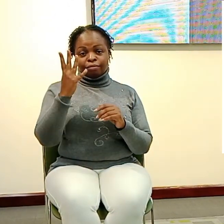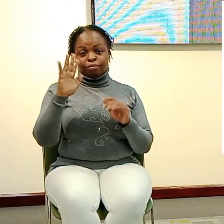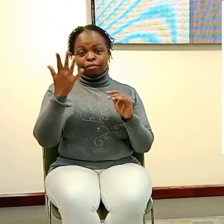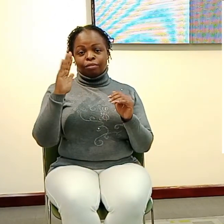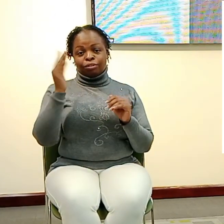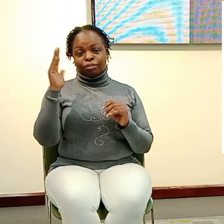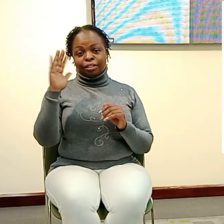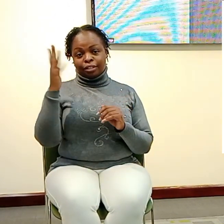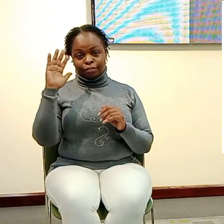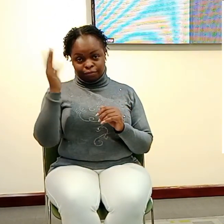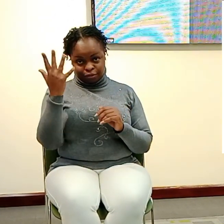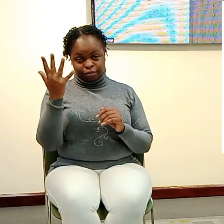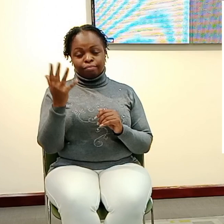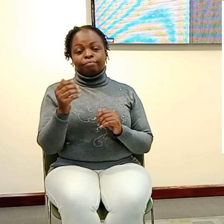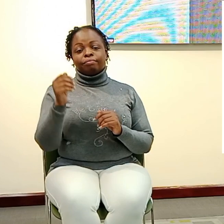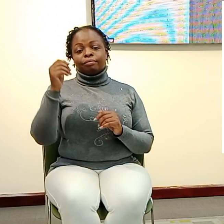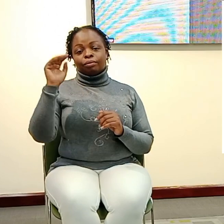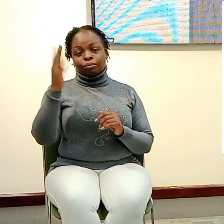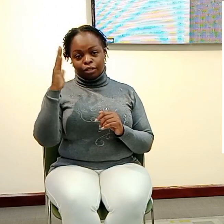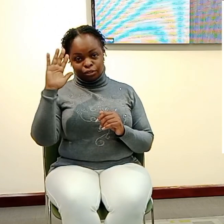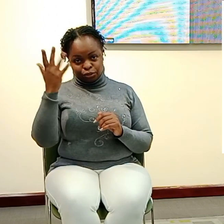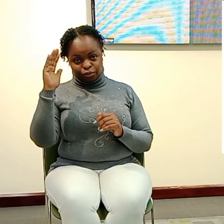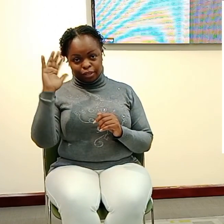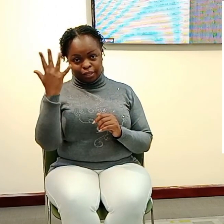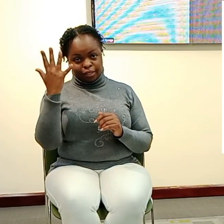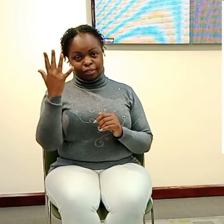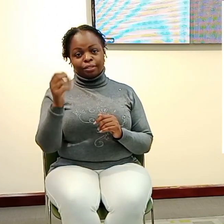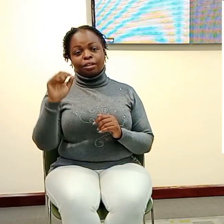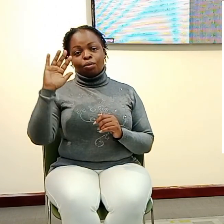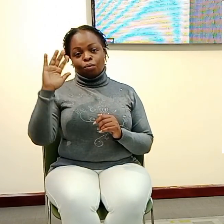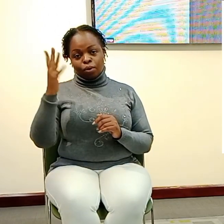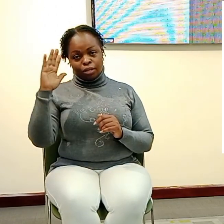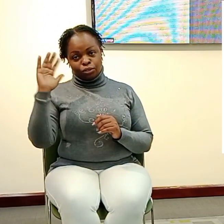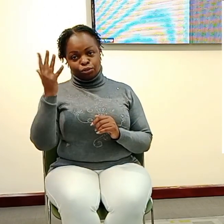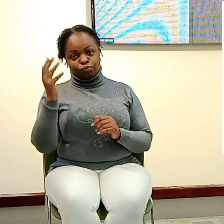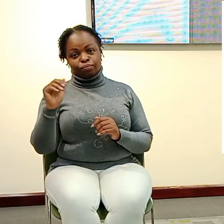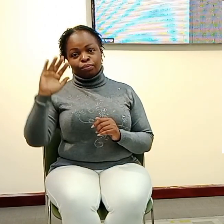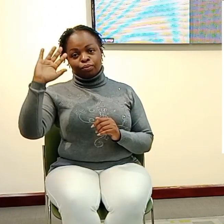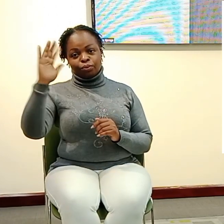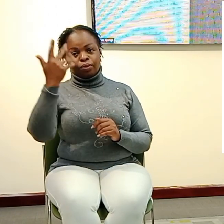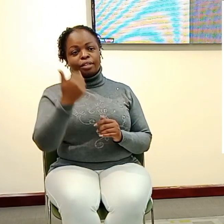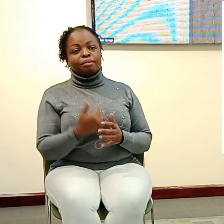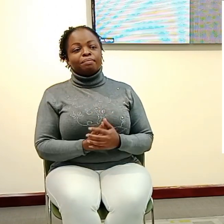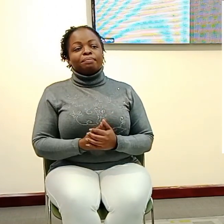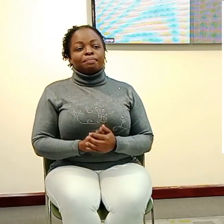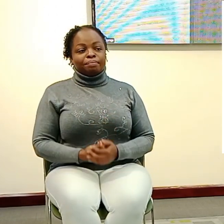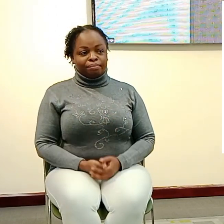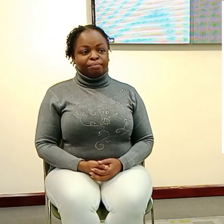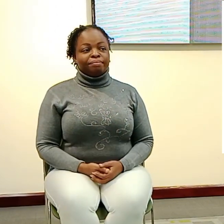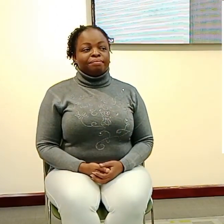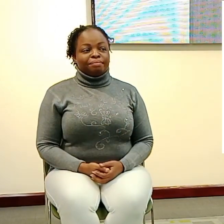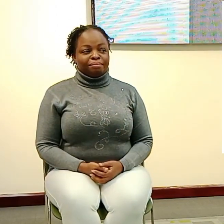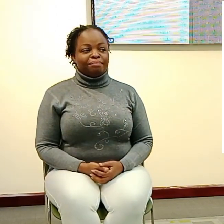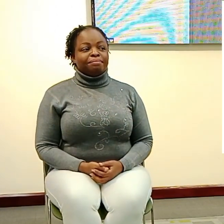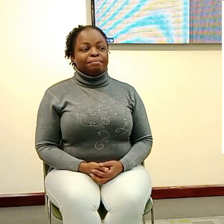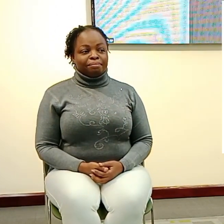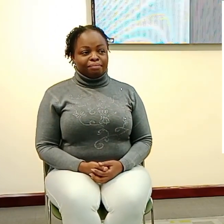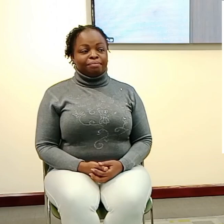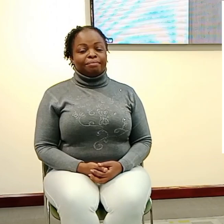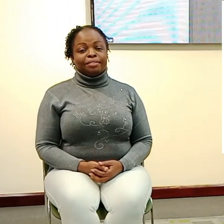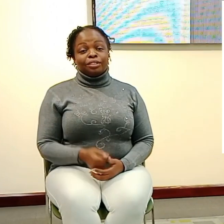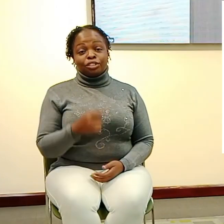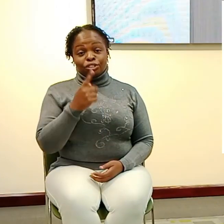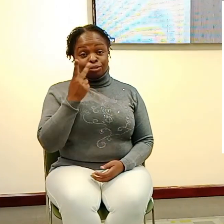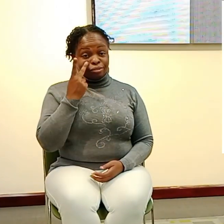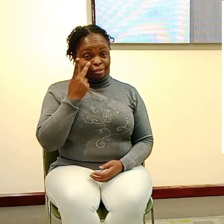Then 1, 2, 3, 4. 1, 2, 3. 1, 2, 3. Perfect. We have